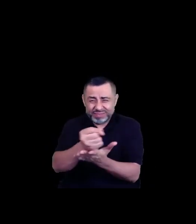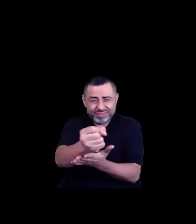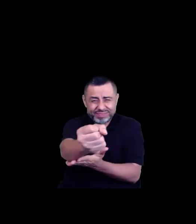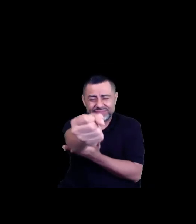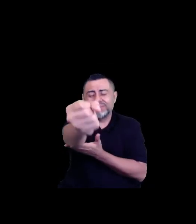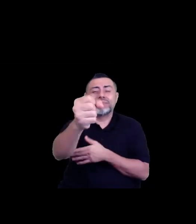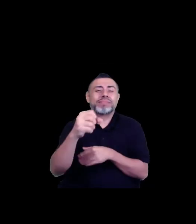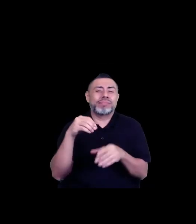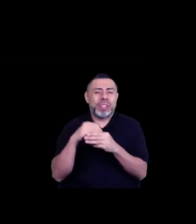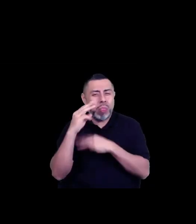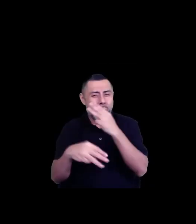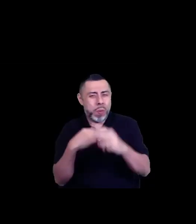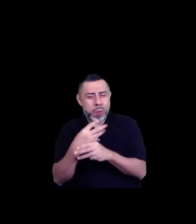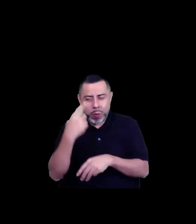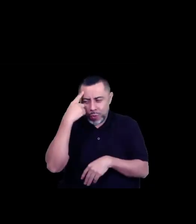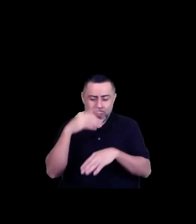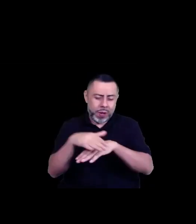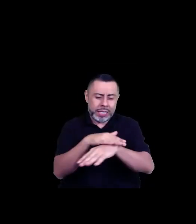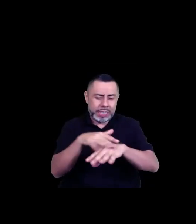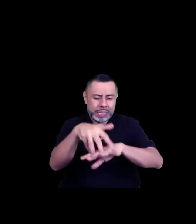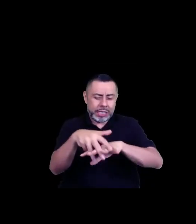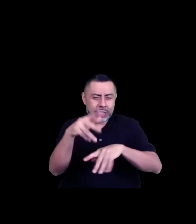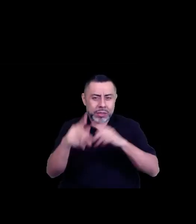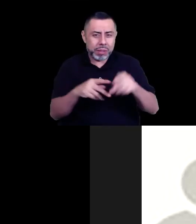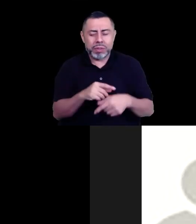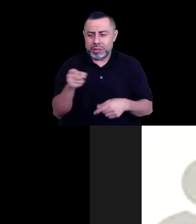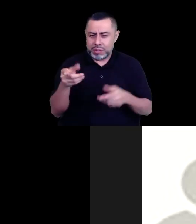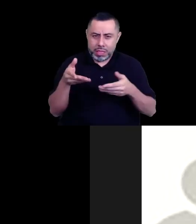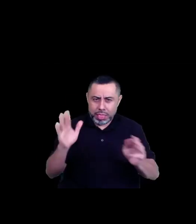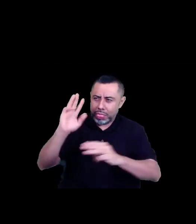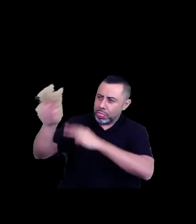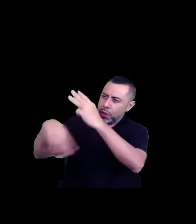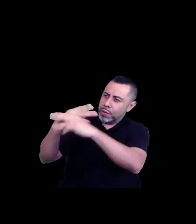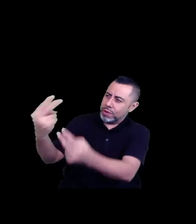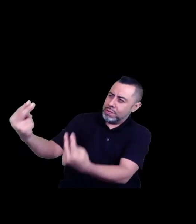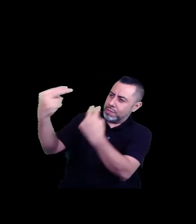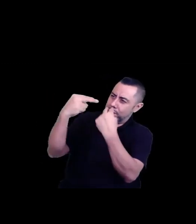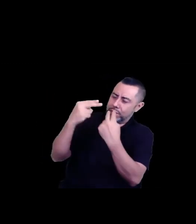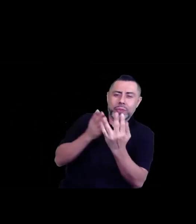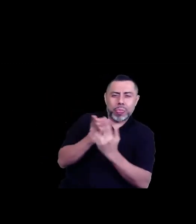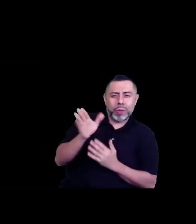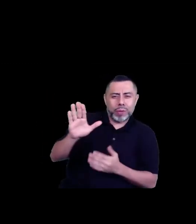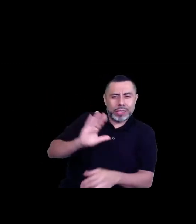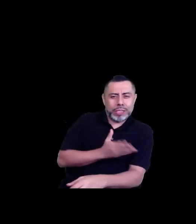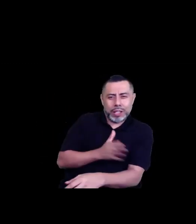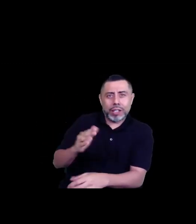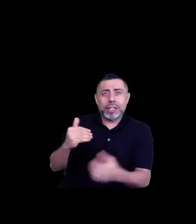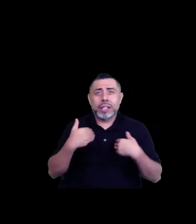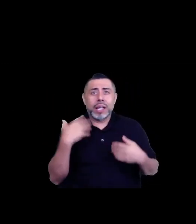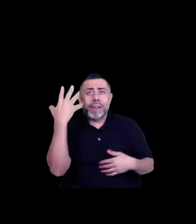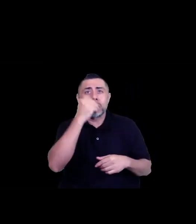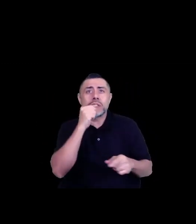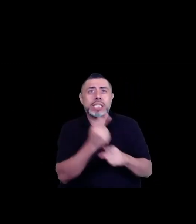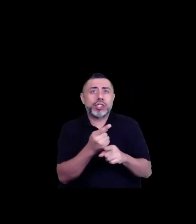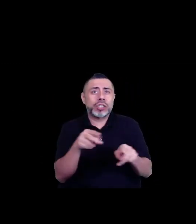worlds through his amazing songwriting. We have our beautiful sister, Narissa Bond, who's based in Long Beach,